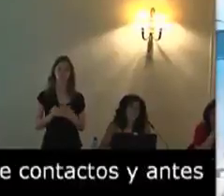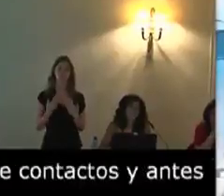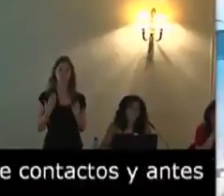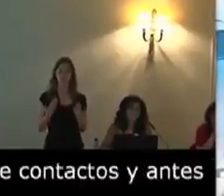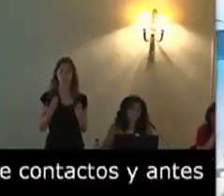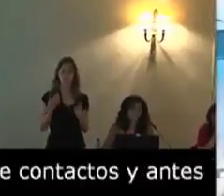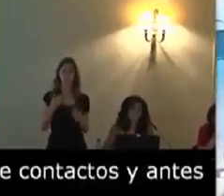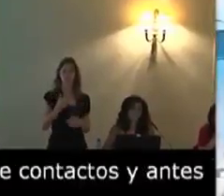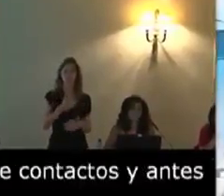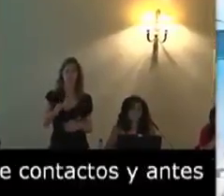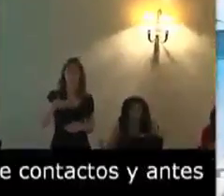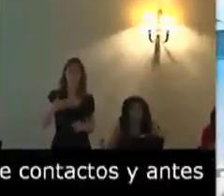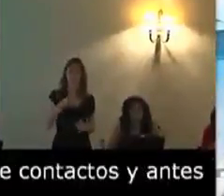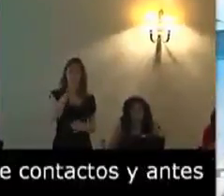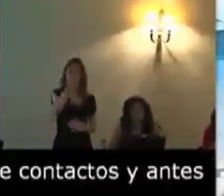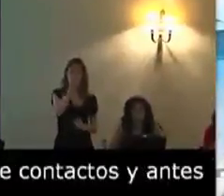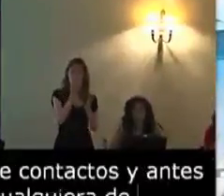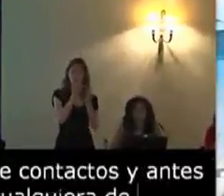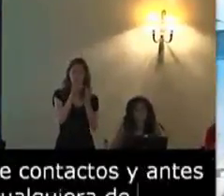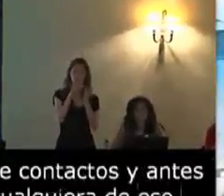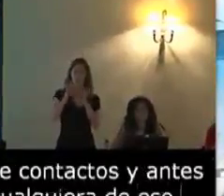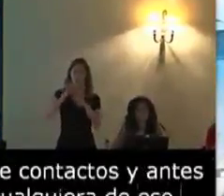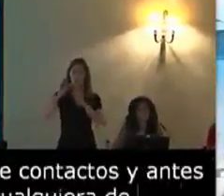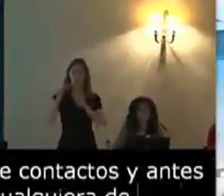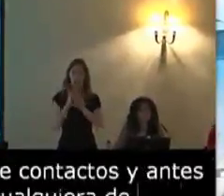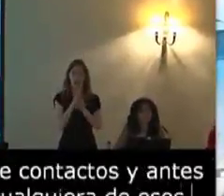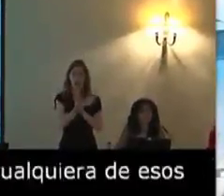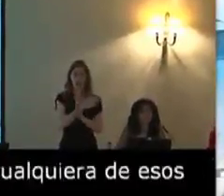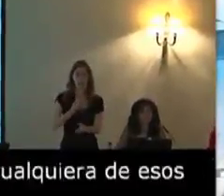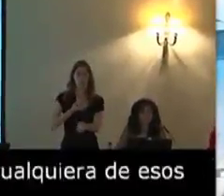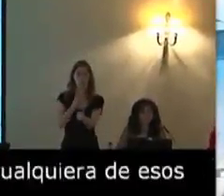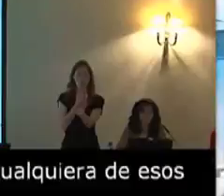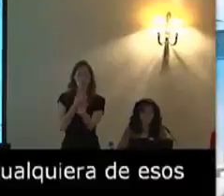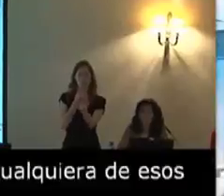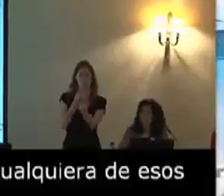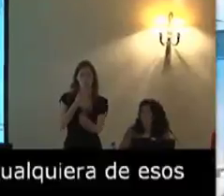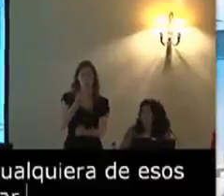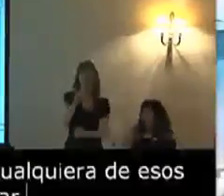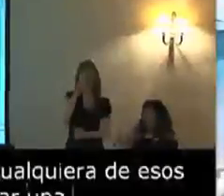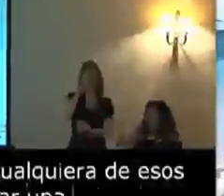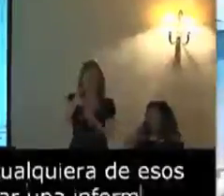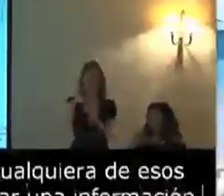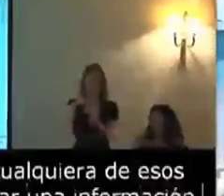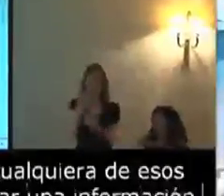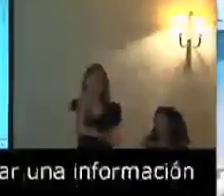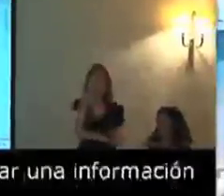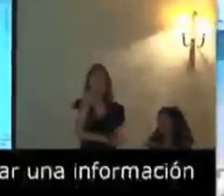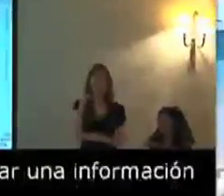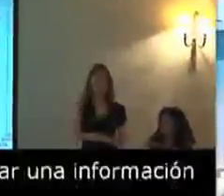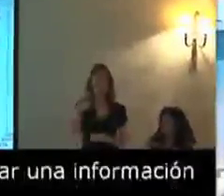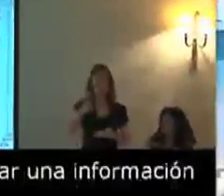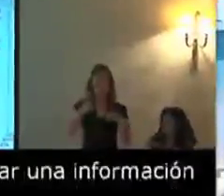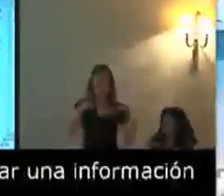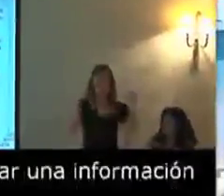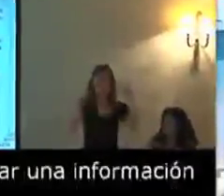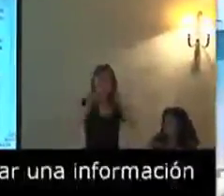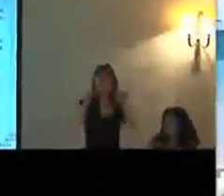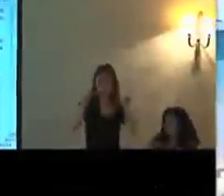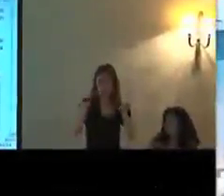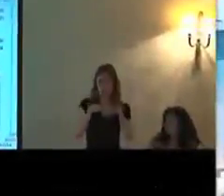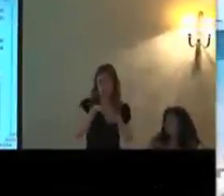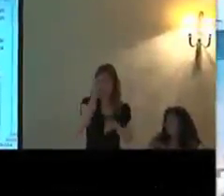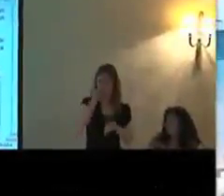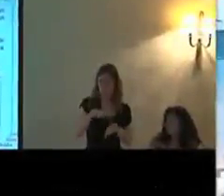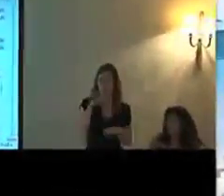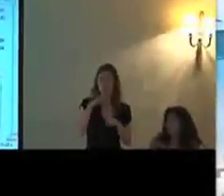And before calling any of these contacts, they're going to find information, user information. For example, here